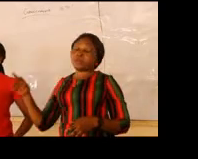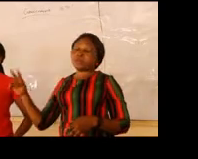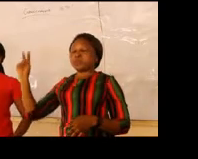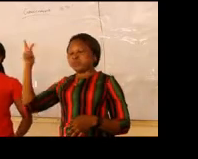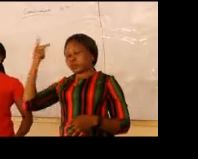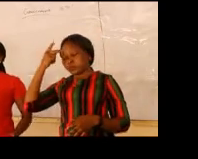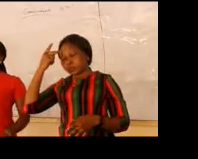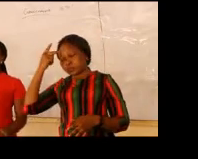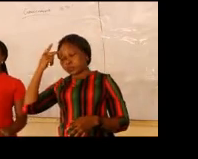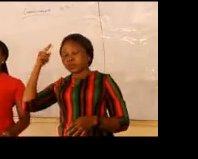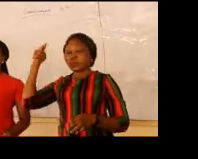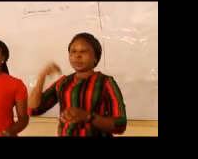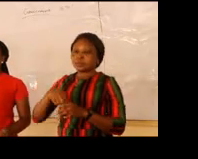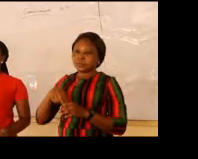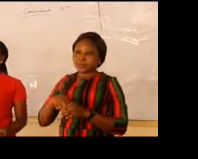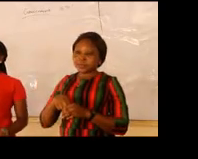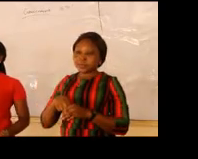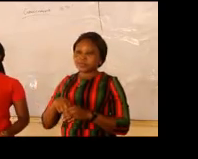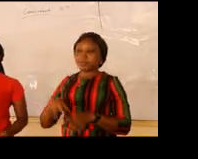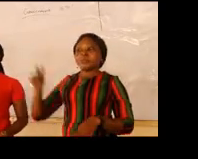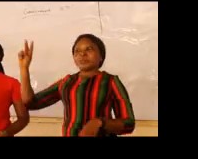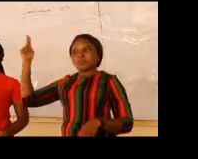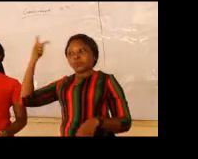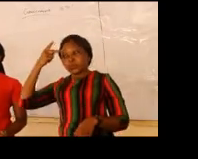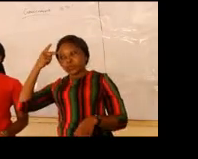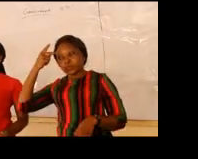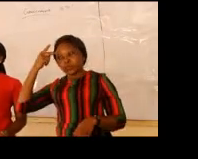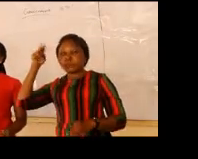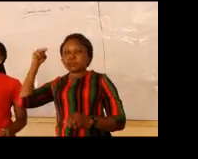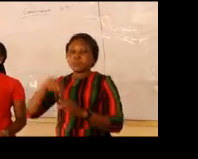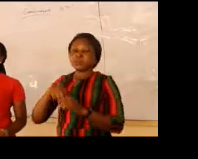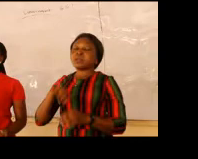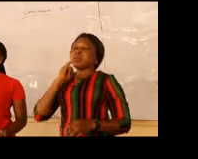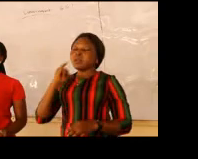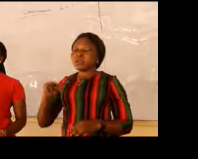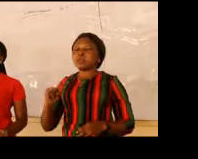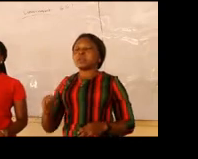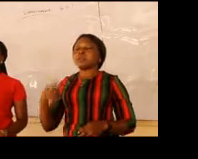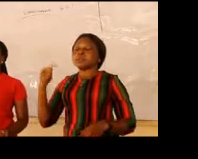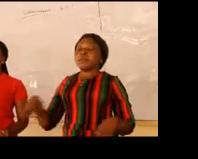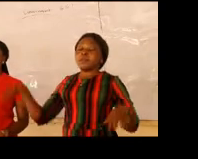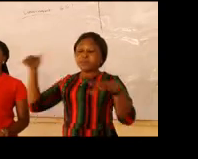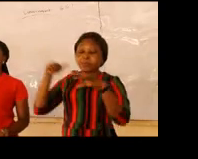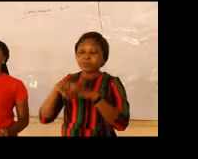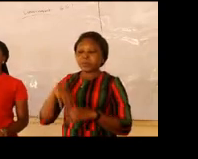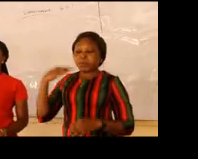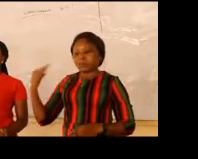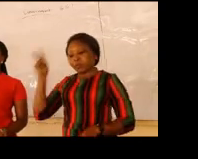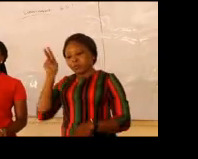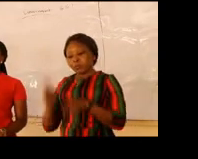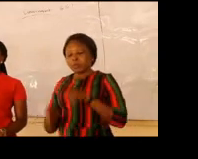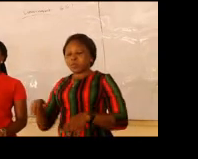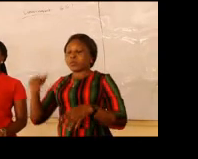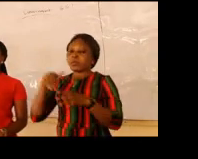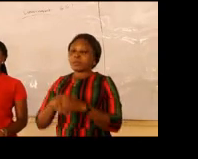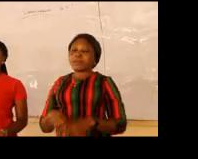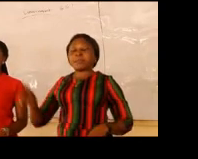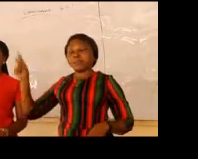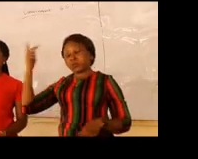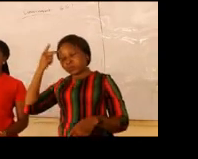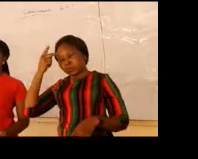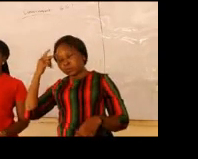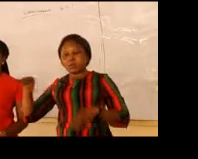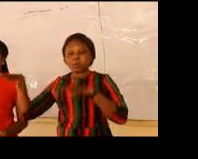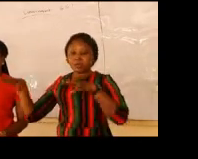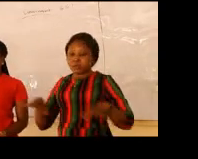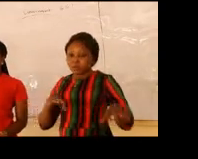political participation has to do with the involvement of people in political activities or in the decision